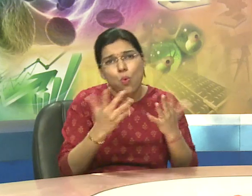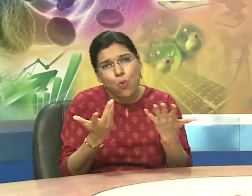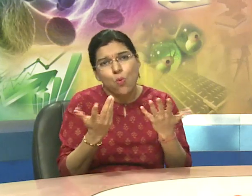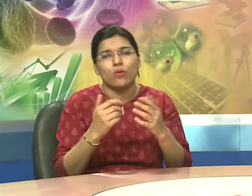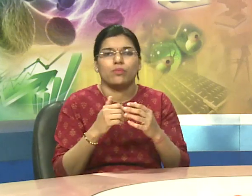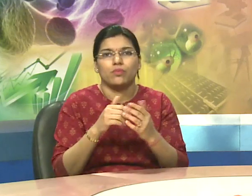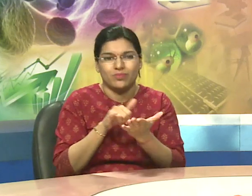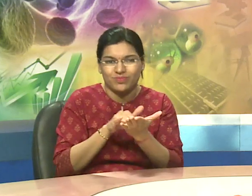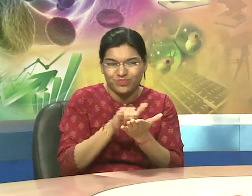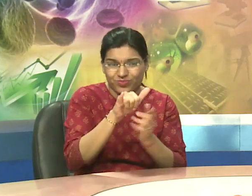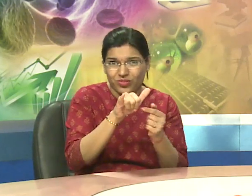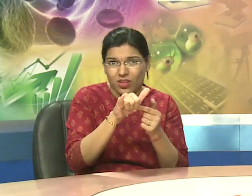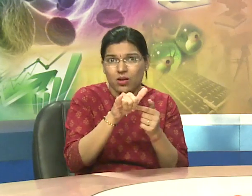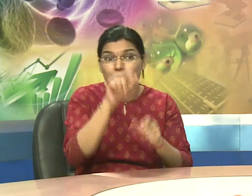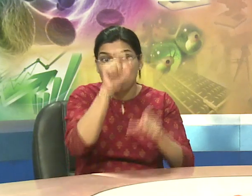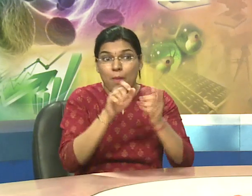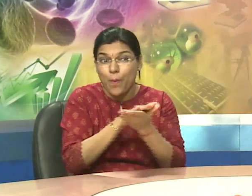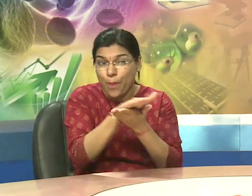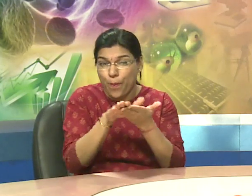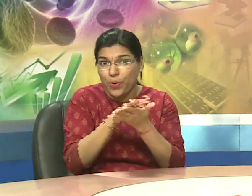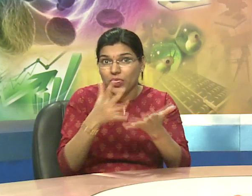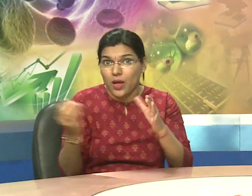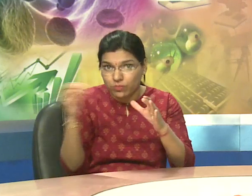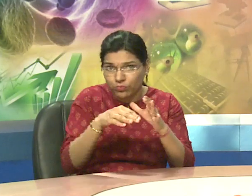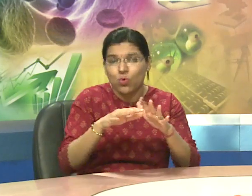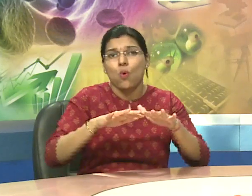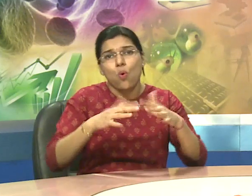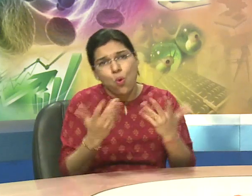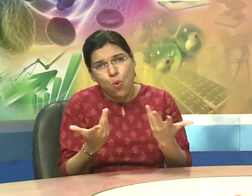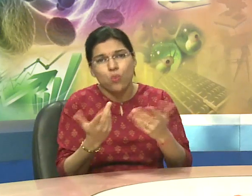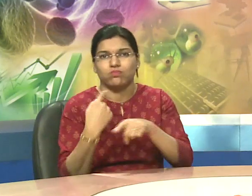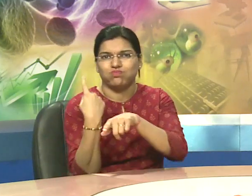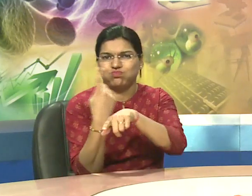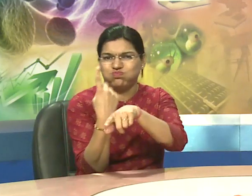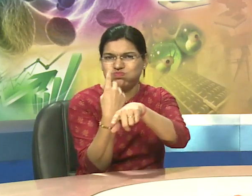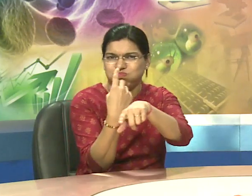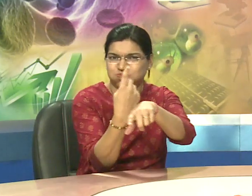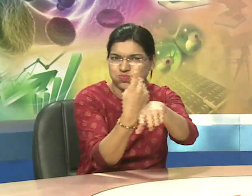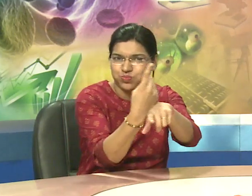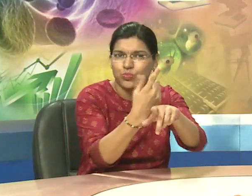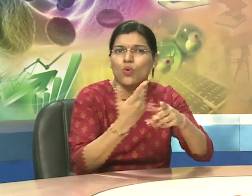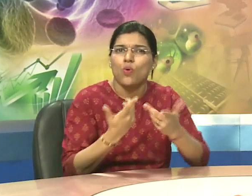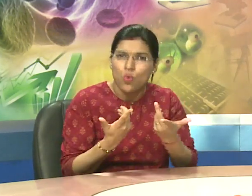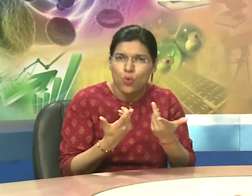transport. There are different kind of air transport, that is